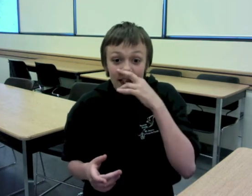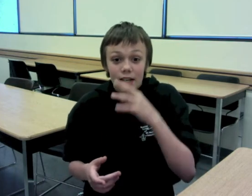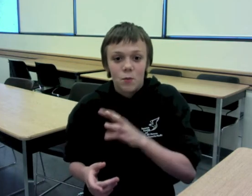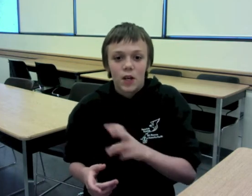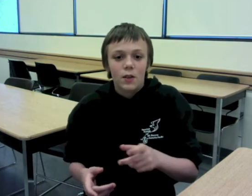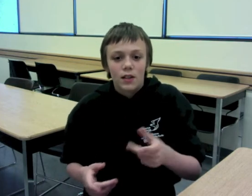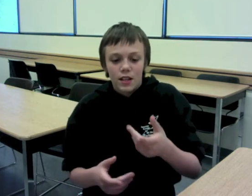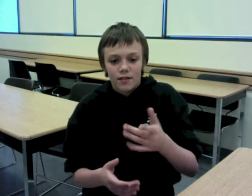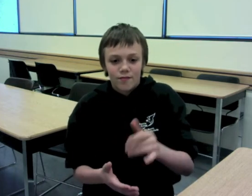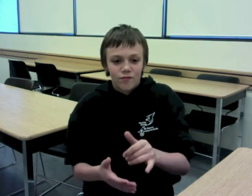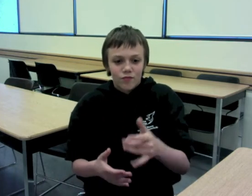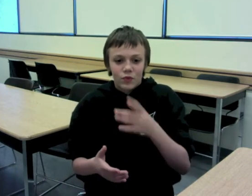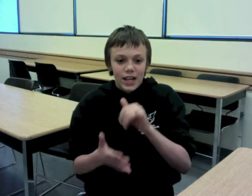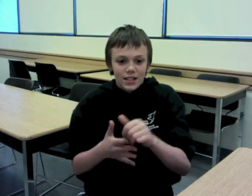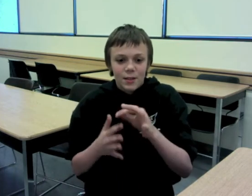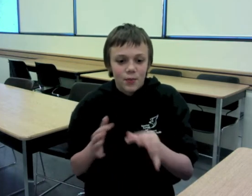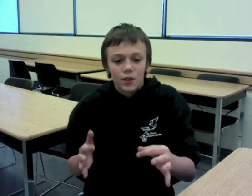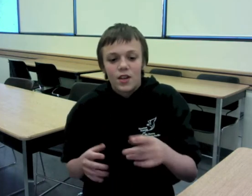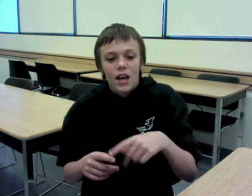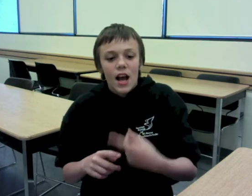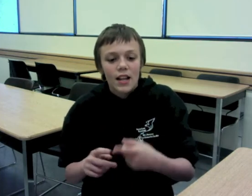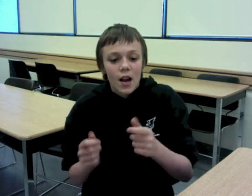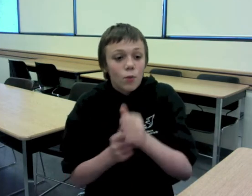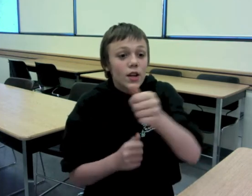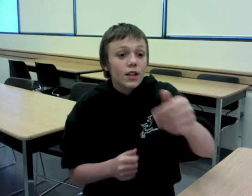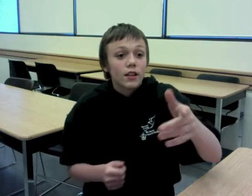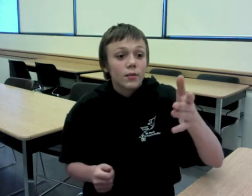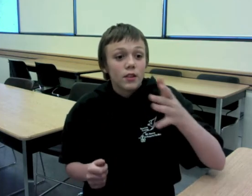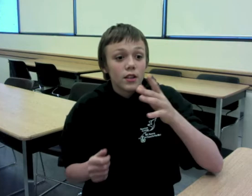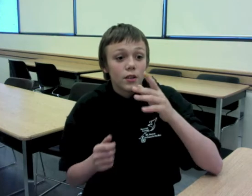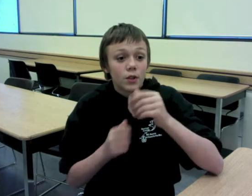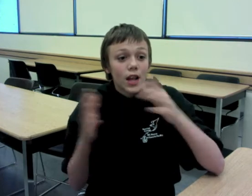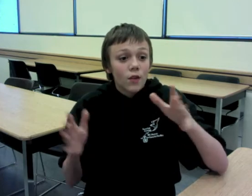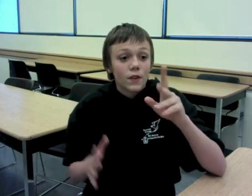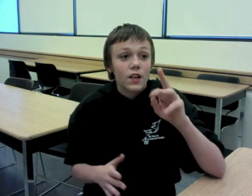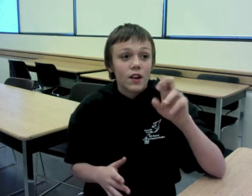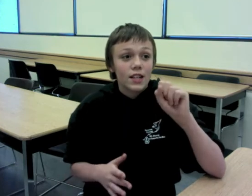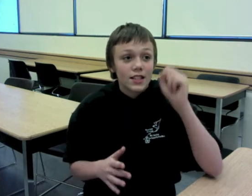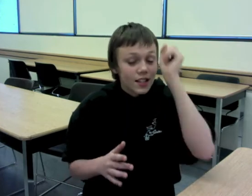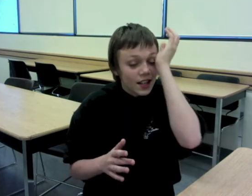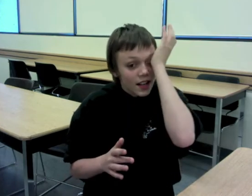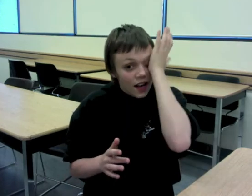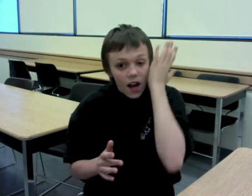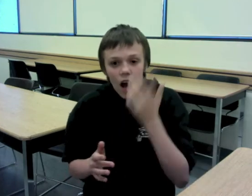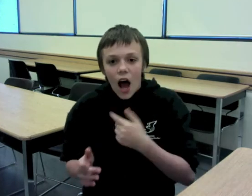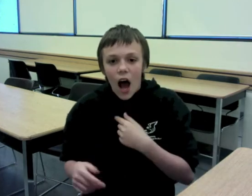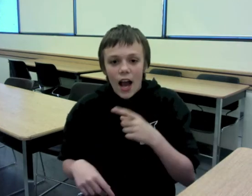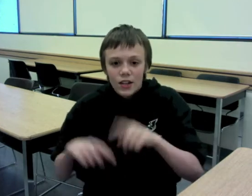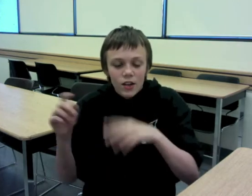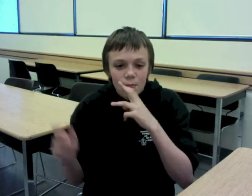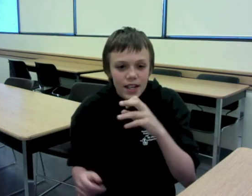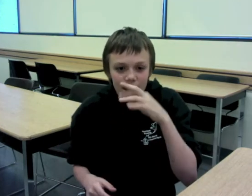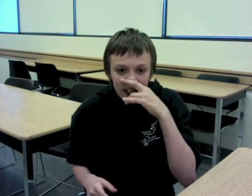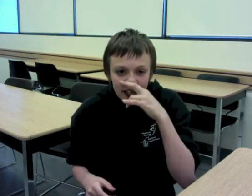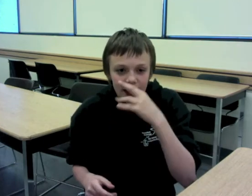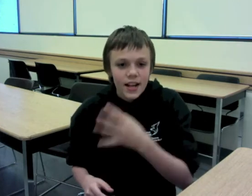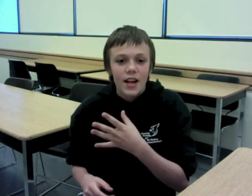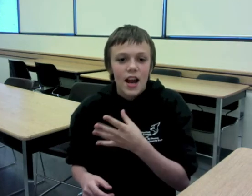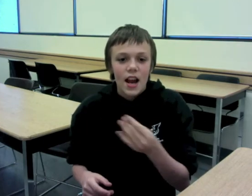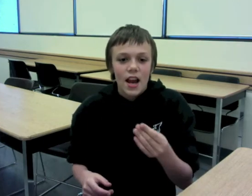being a kid, well, that's simple. And then without VRS, I couldn't be a kid, and